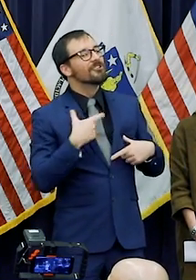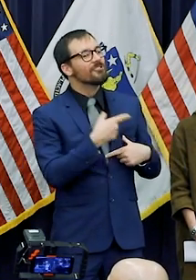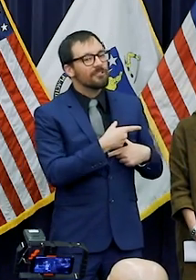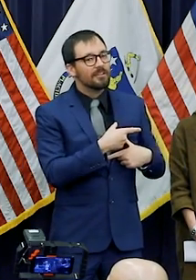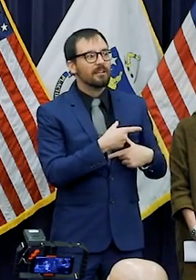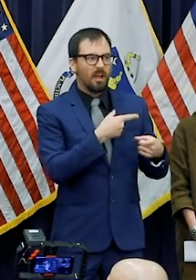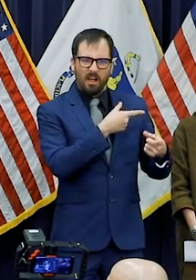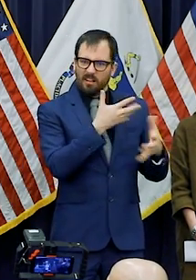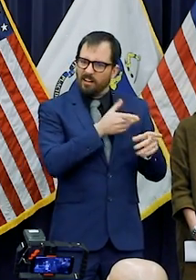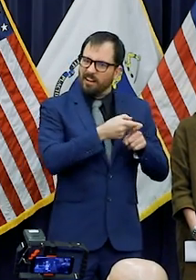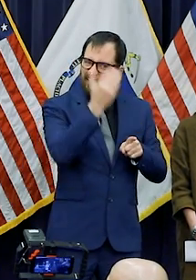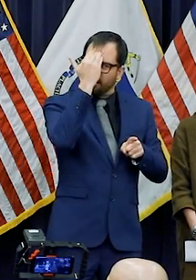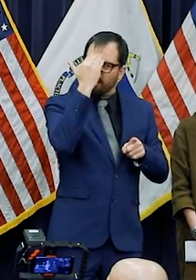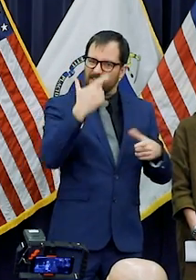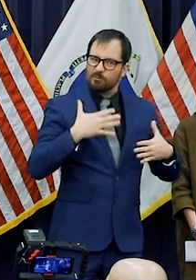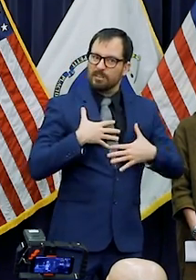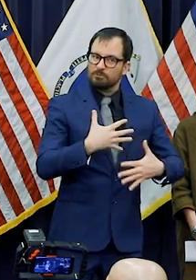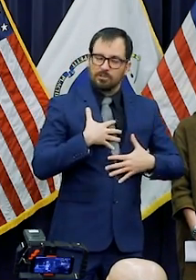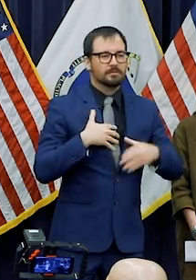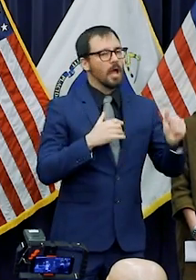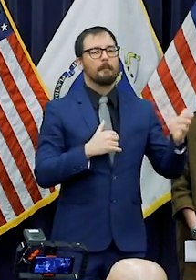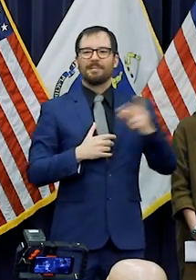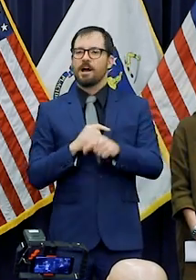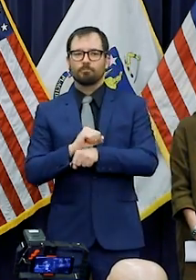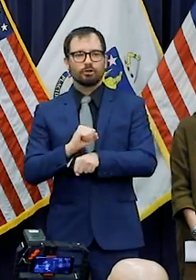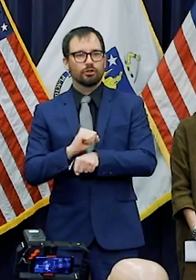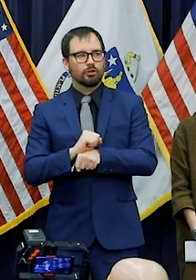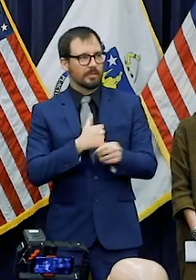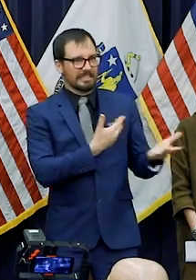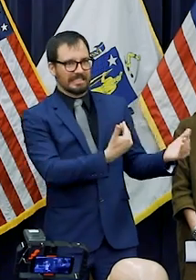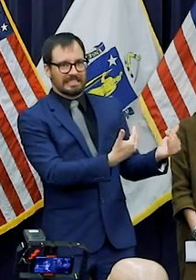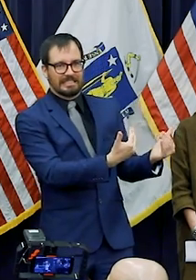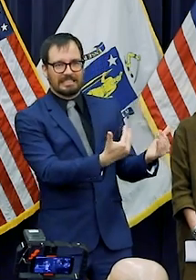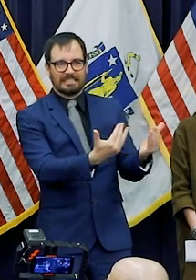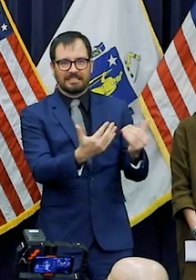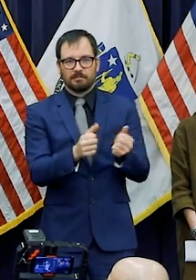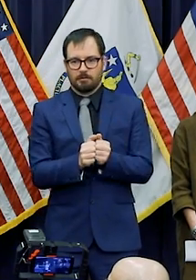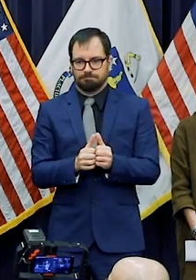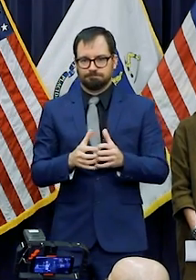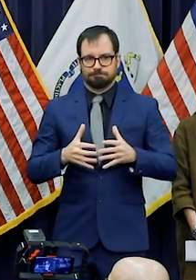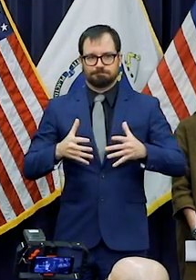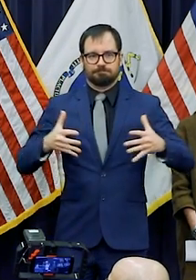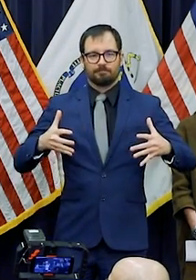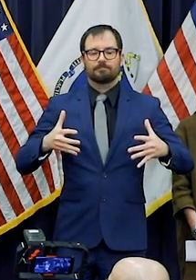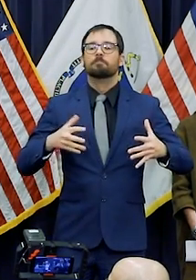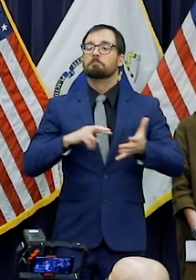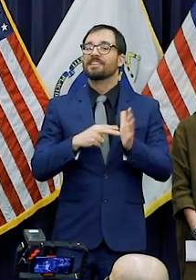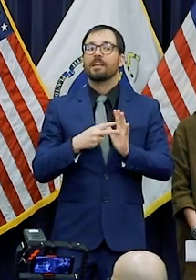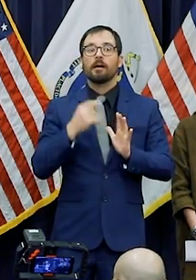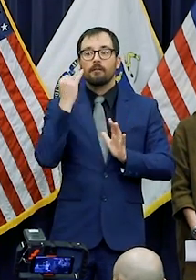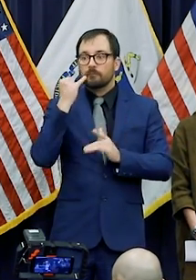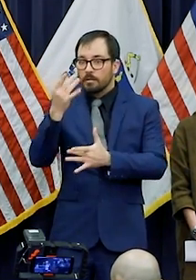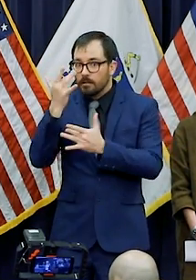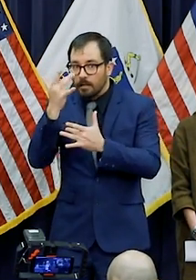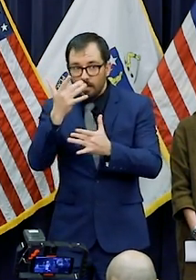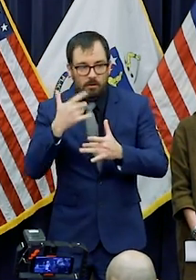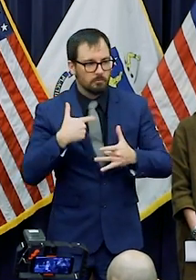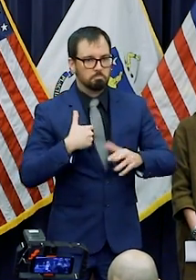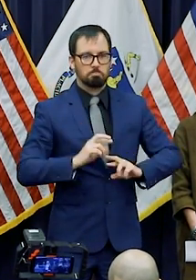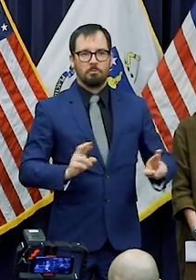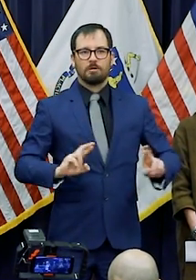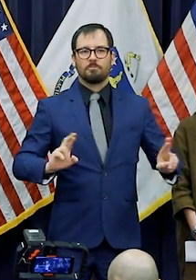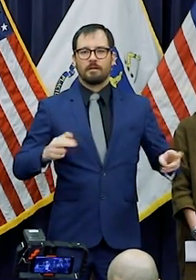to expand our healthcare delivery capacity. Recognizing the crucial need for sufficient EMS